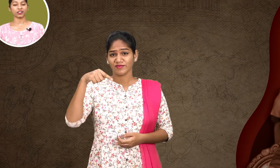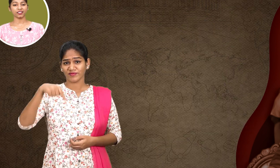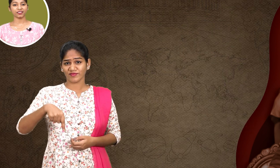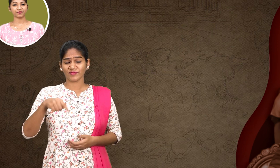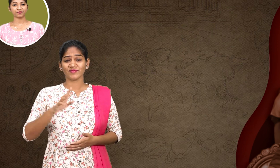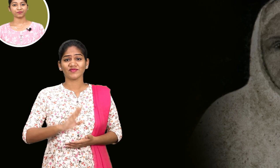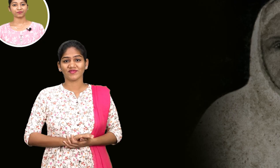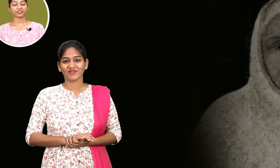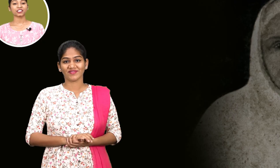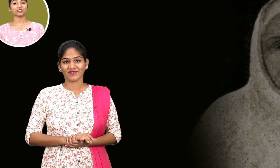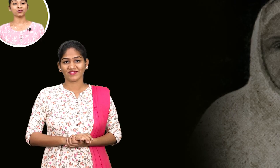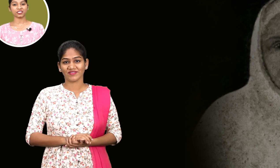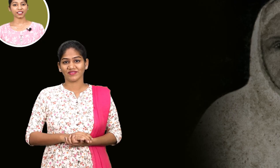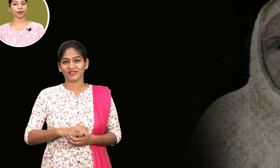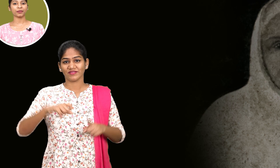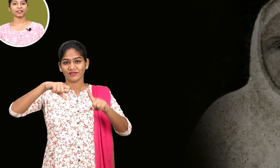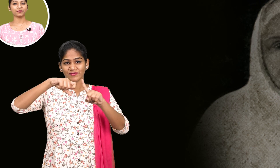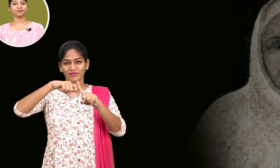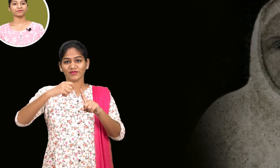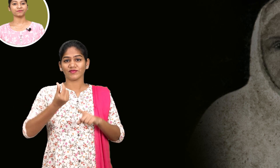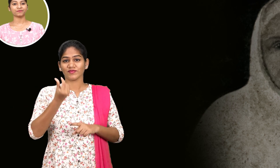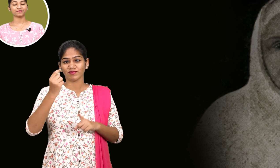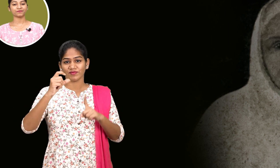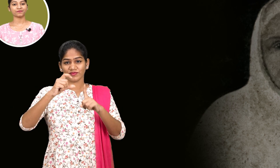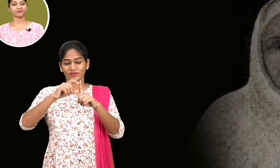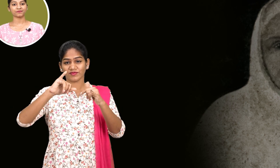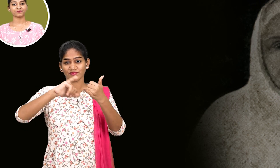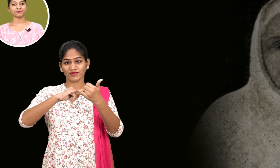These were Kursiya Begum,